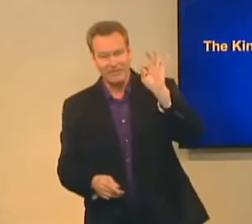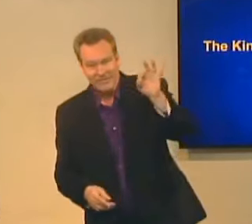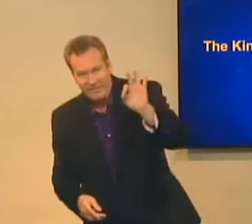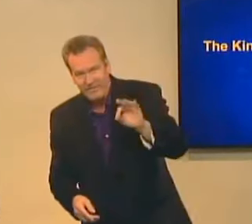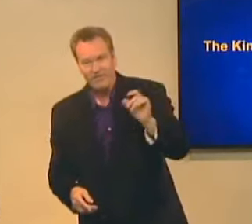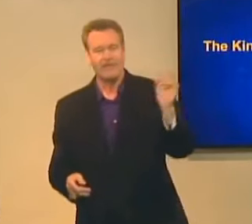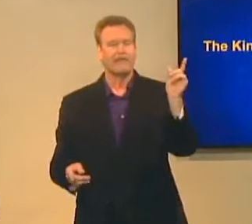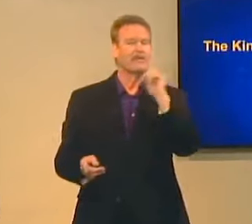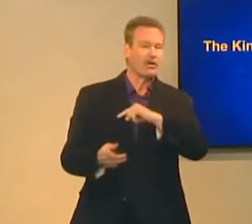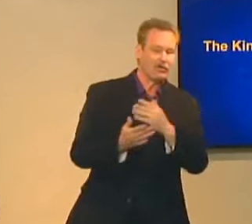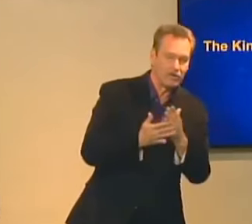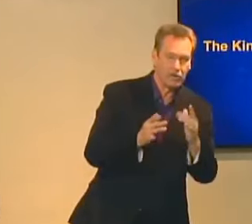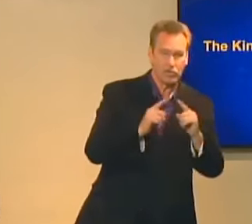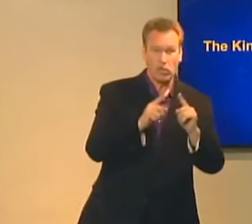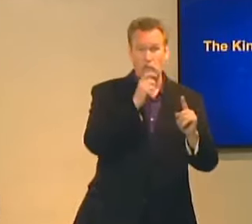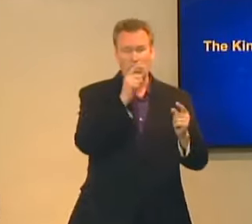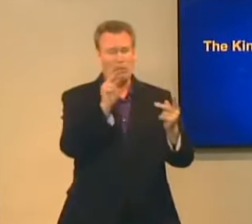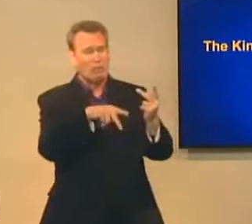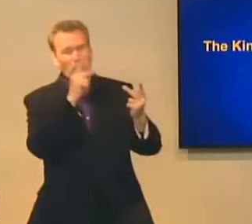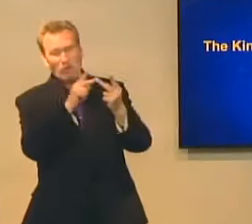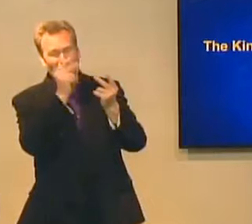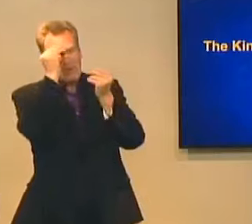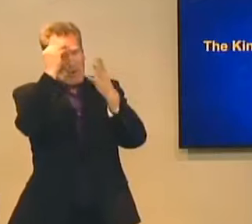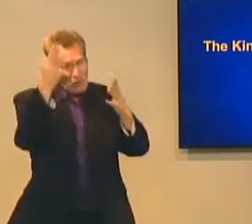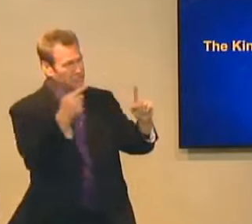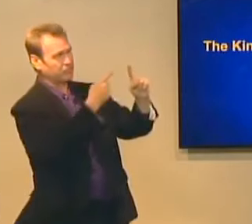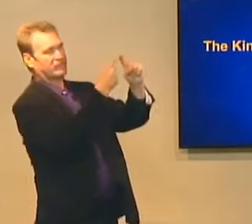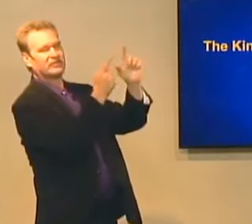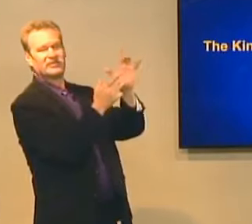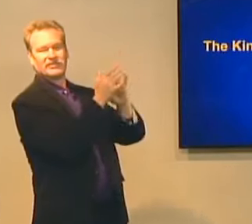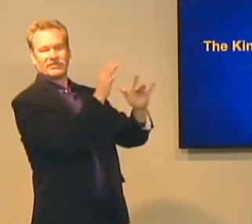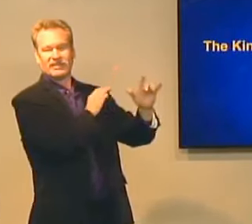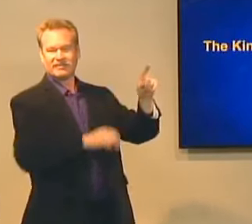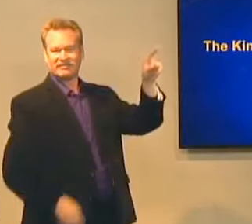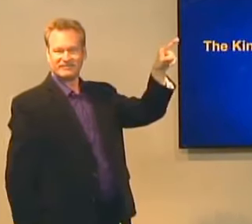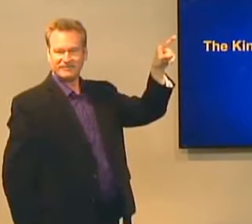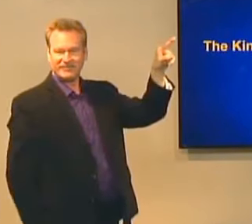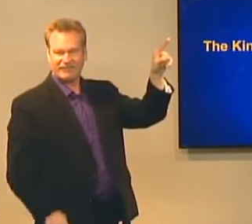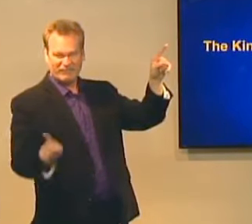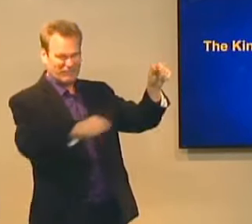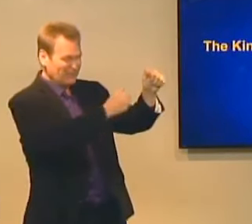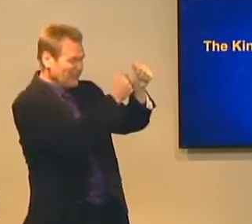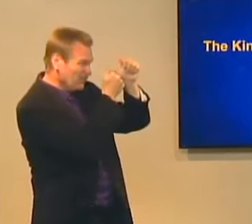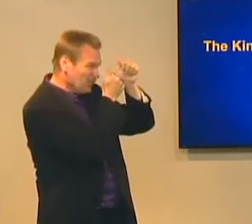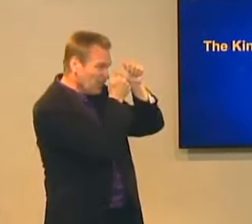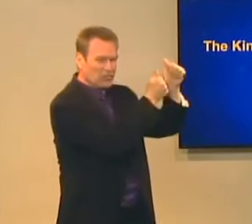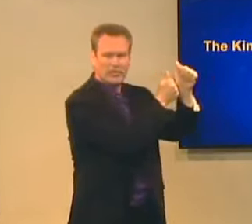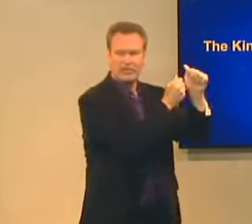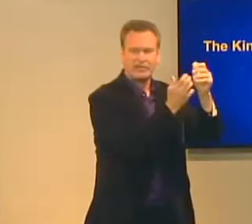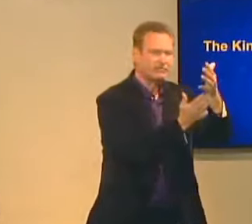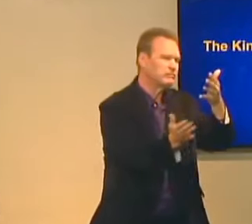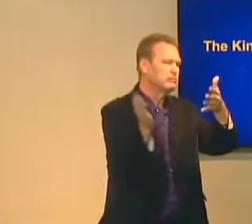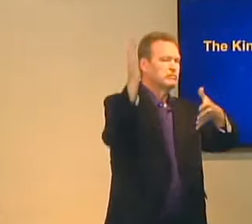teaching and false pastors but the one whom we obey is Jesus Christ we are to follow him